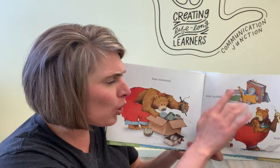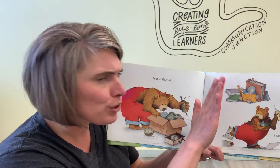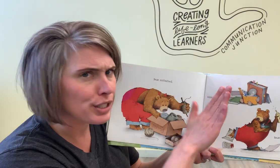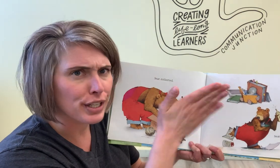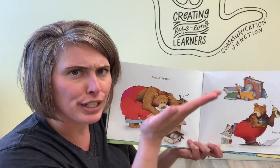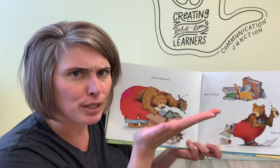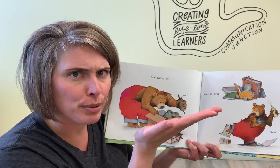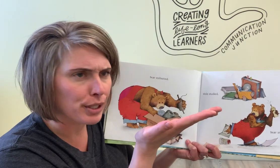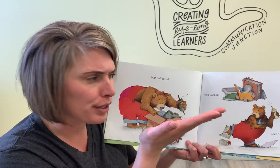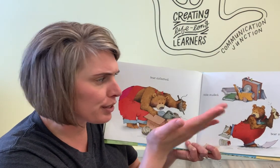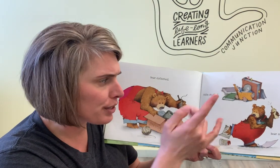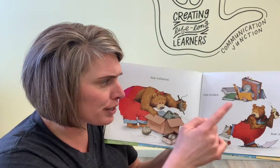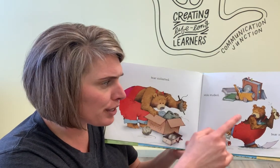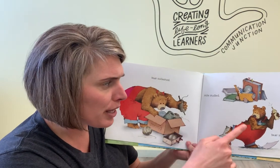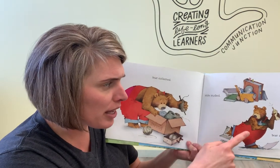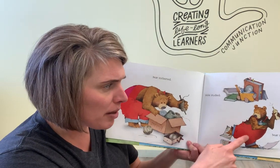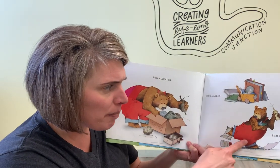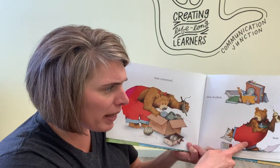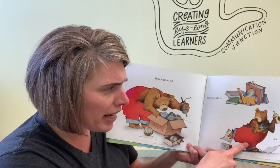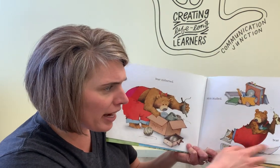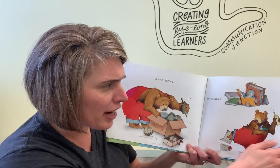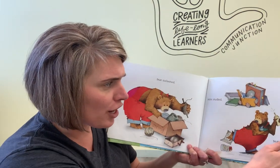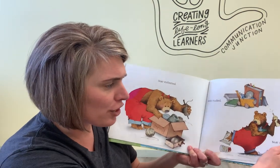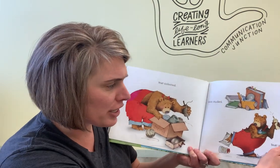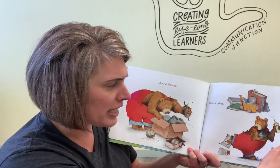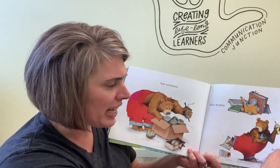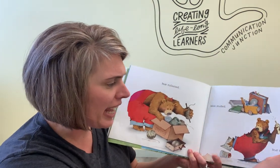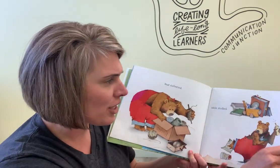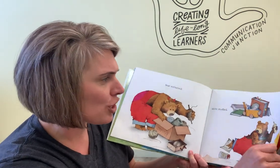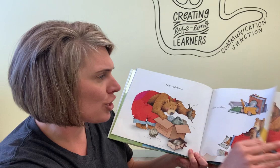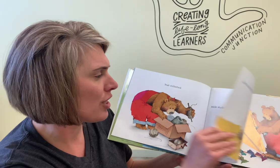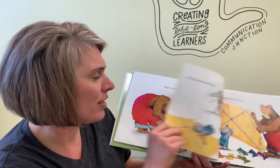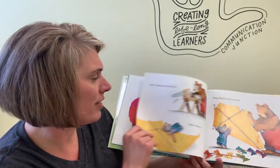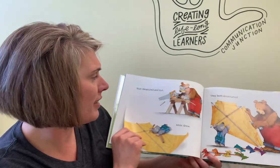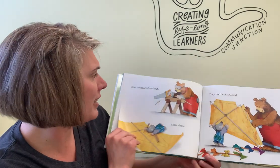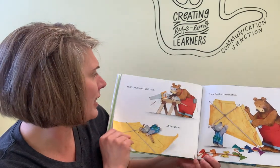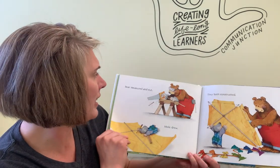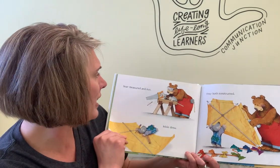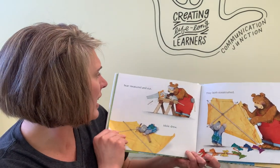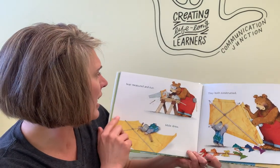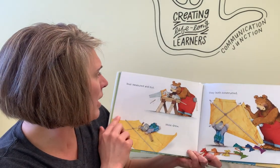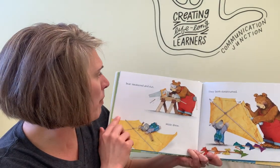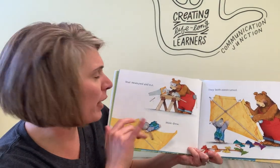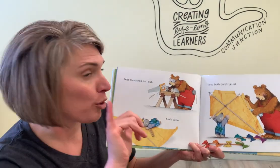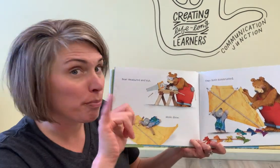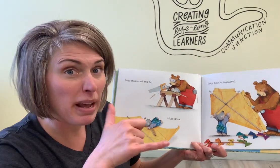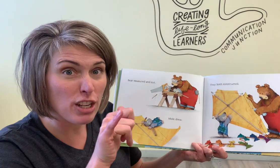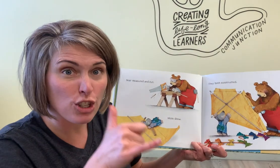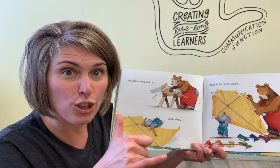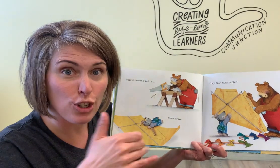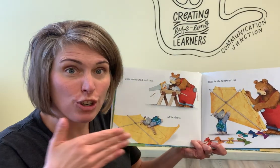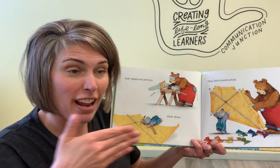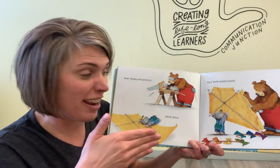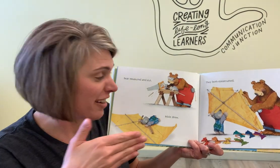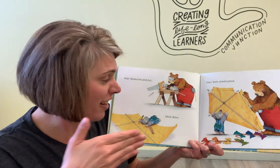Mole studied the books. Bear snatched. Bear measured and